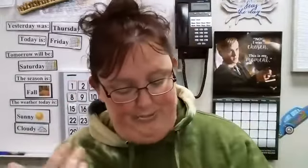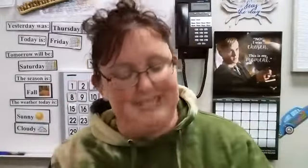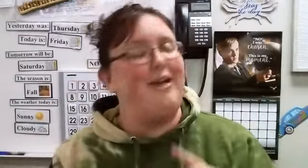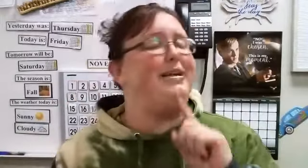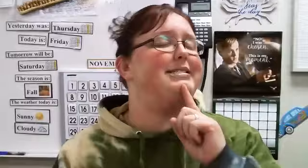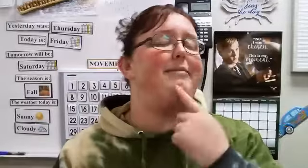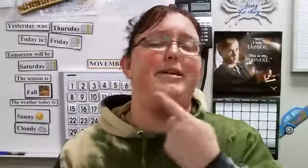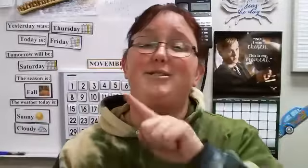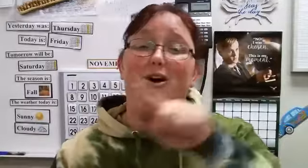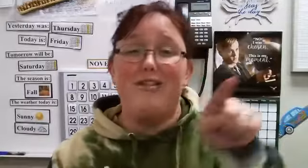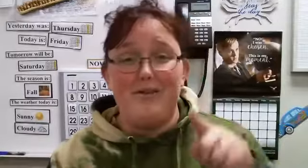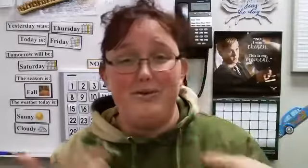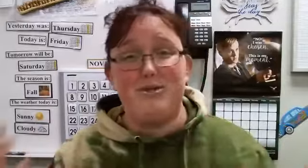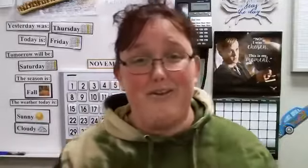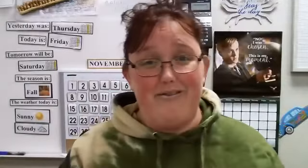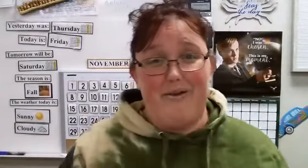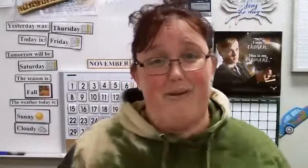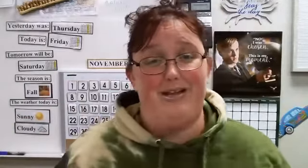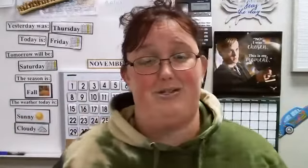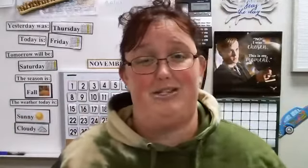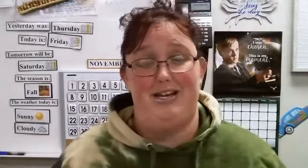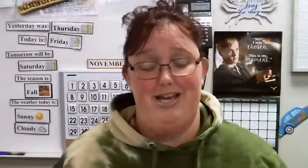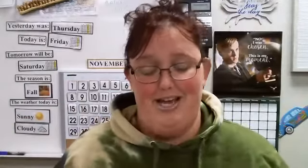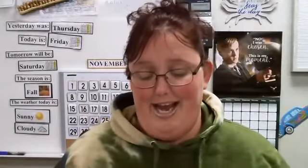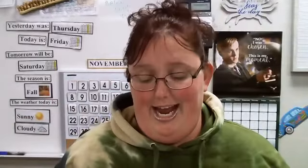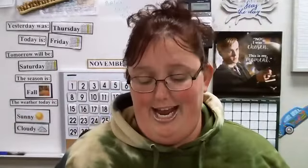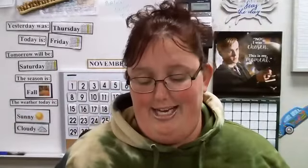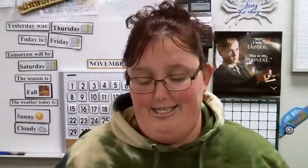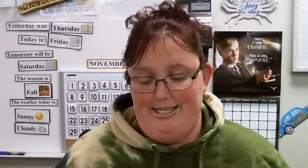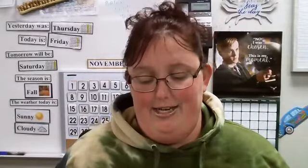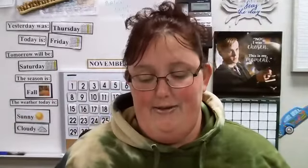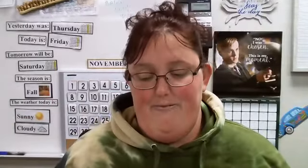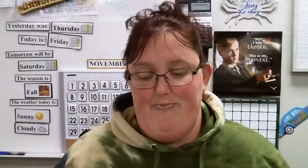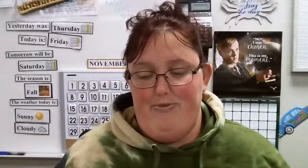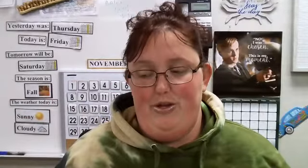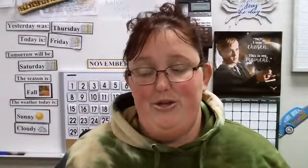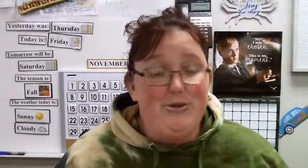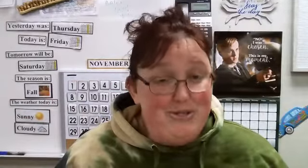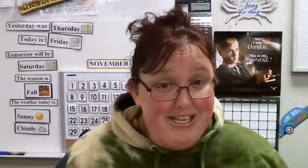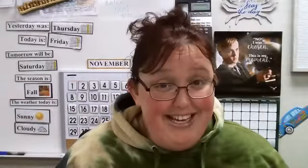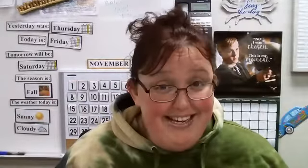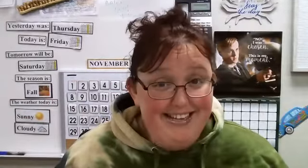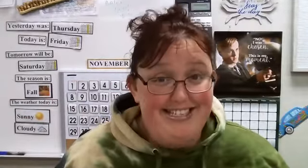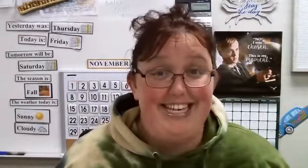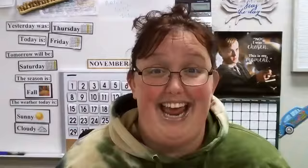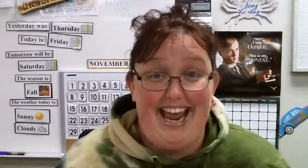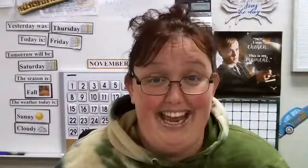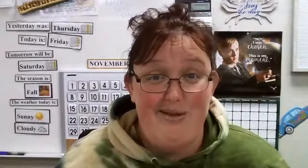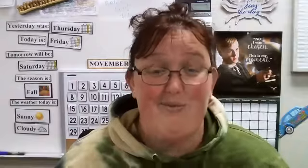I'm sad because I miss all of you so very, very much. And usually today we